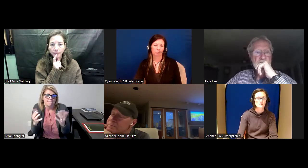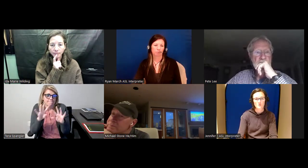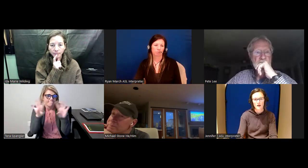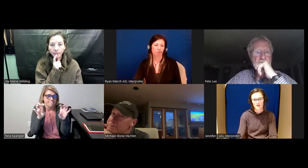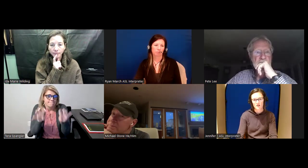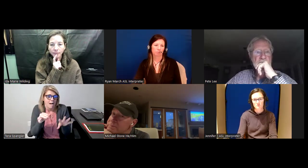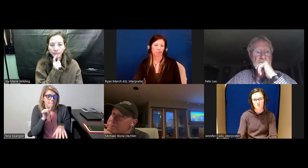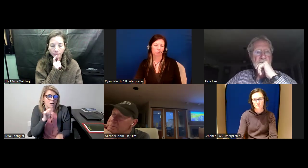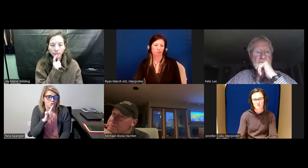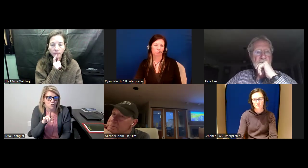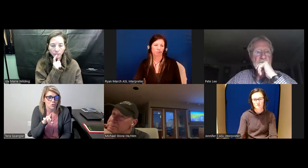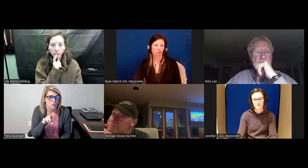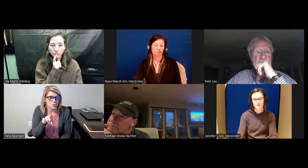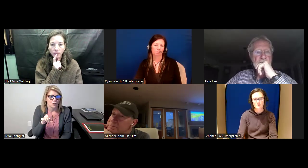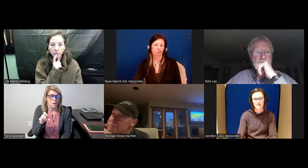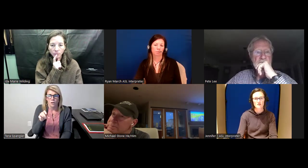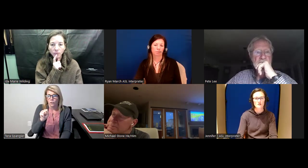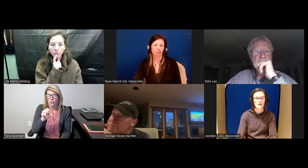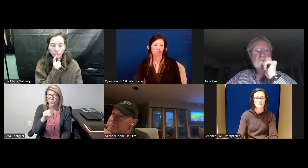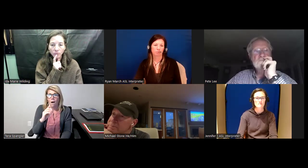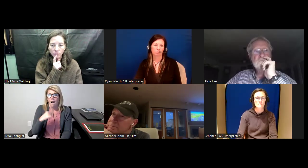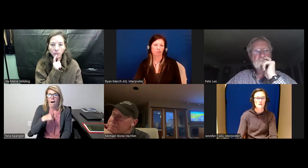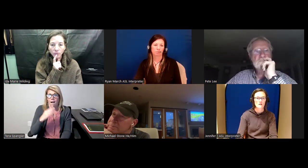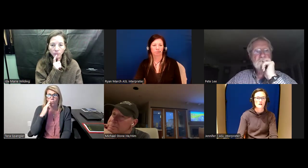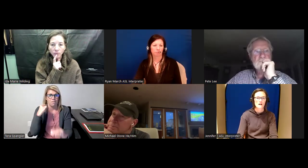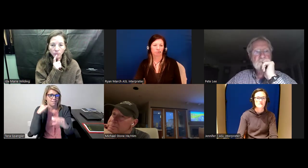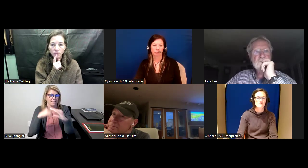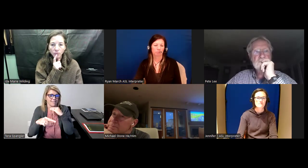does this require legislation or not?